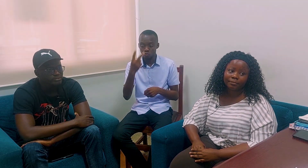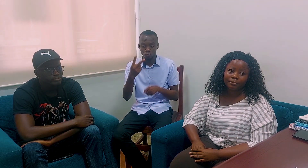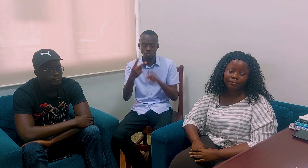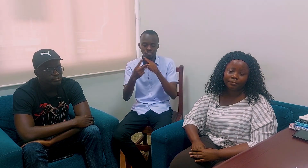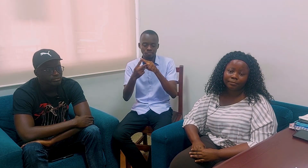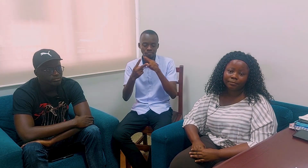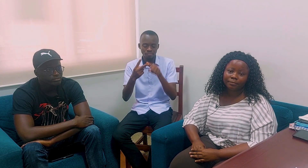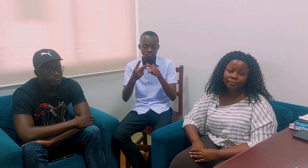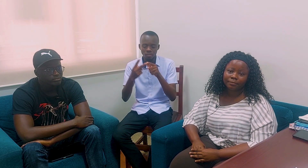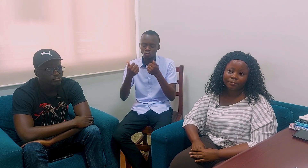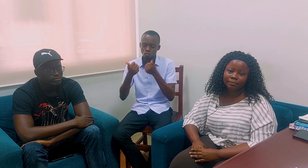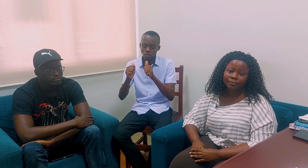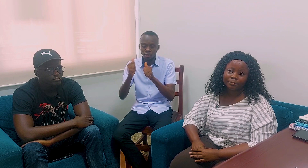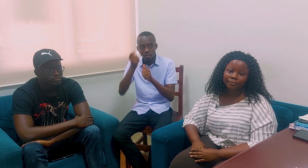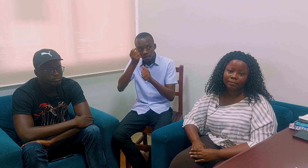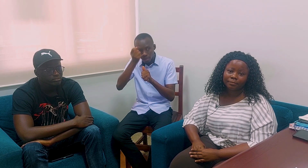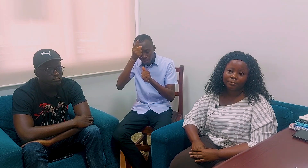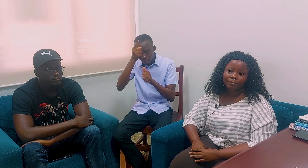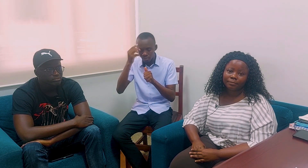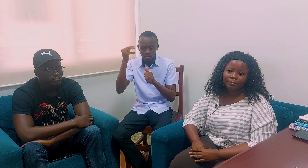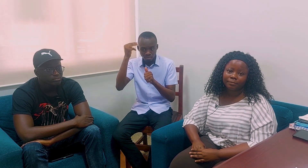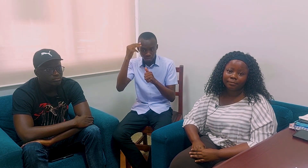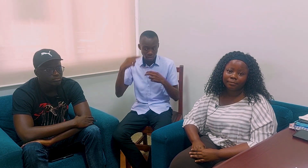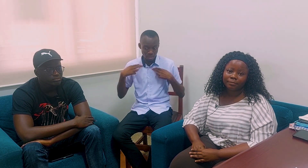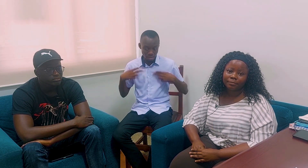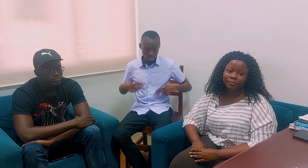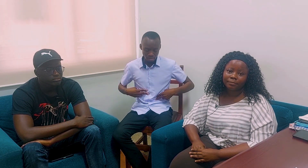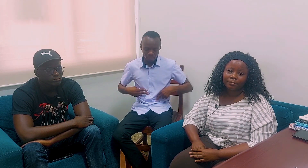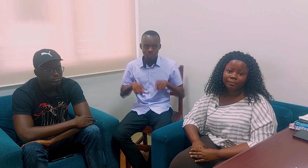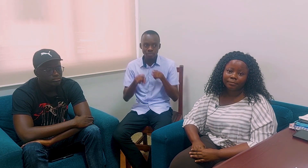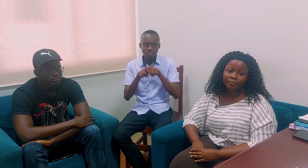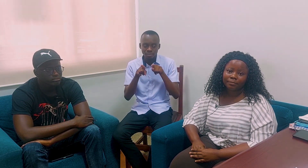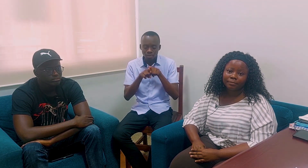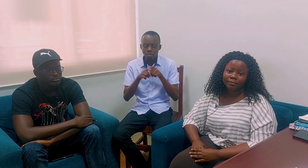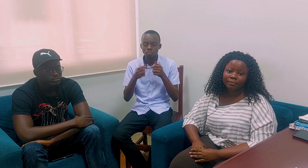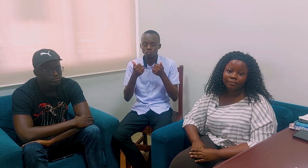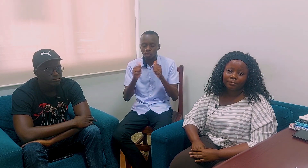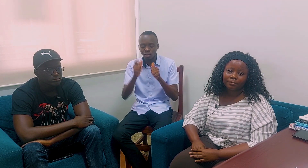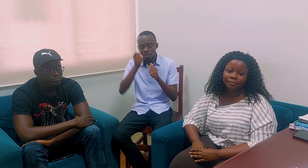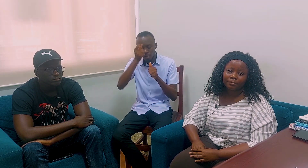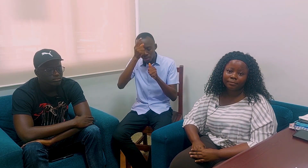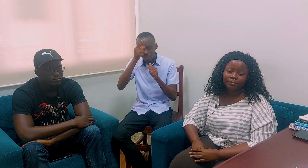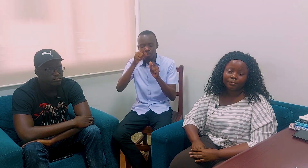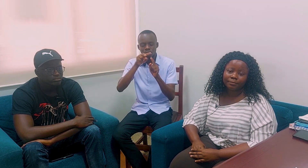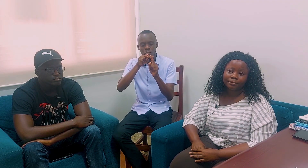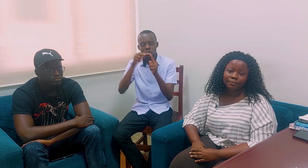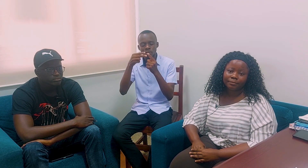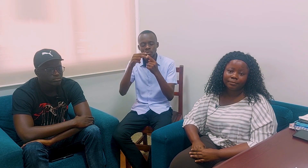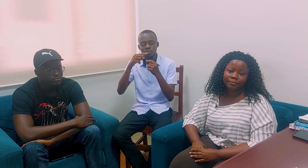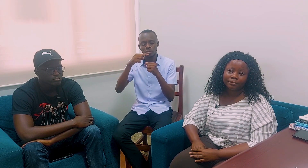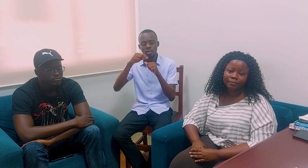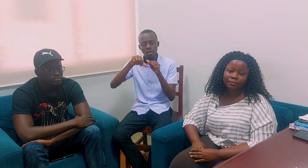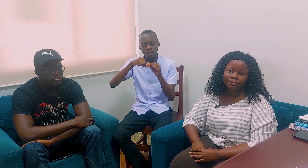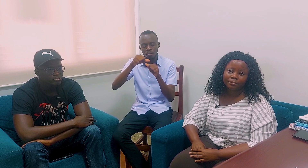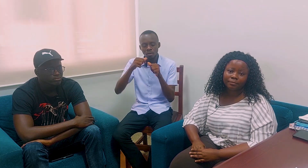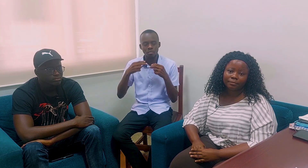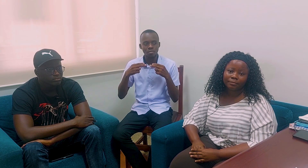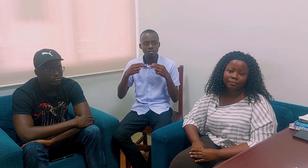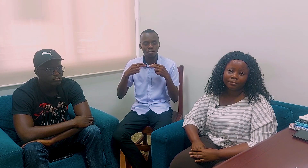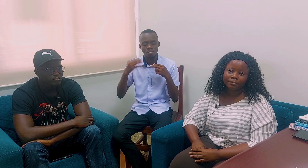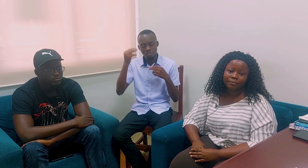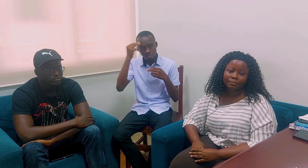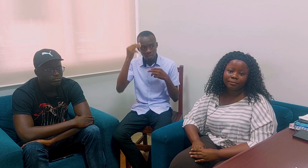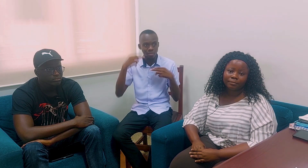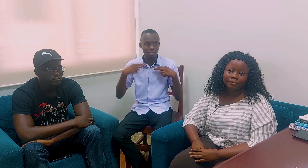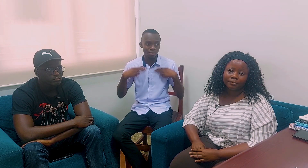understanding mental health and the perceptions around mental health. I have two wonderful guests joining me today, one a